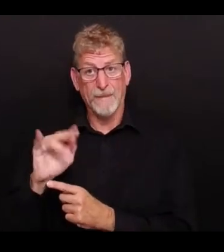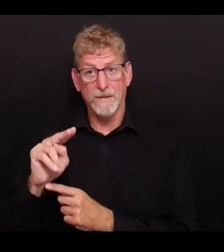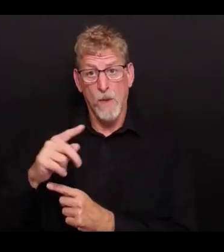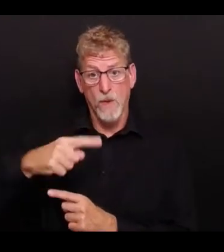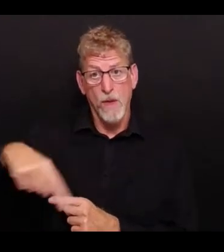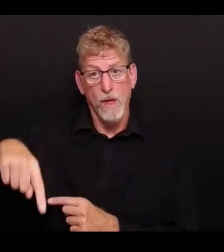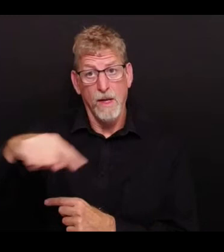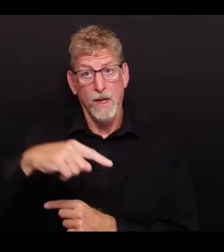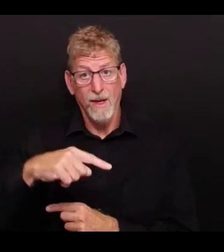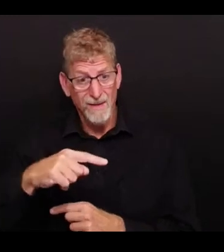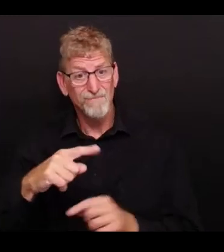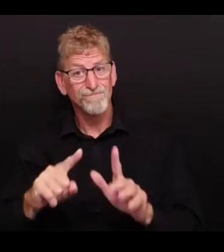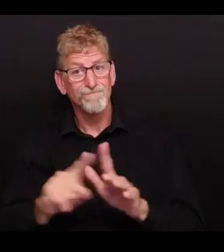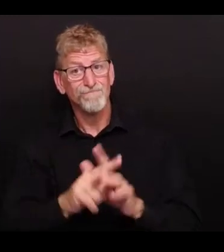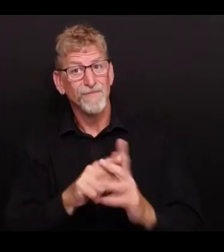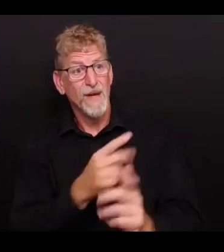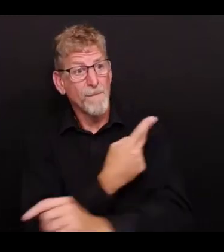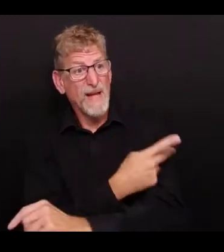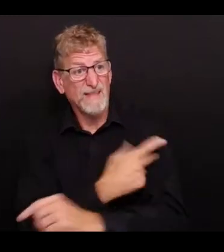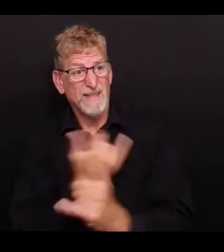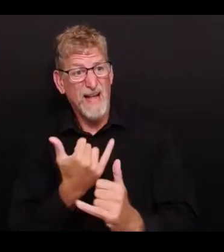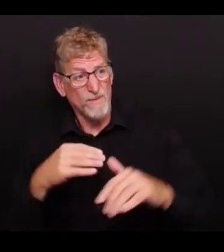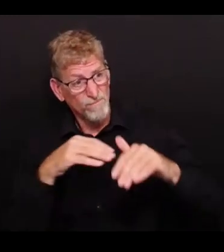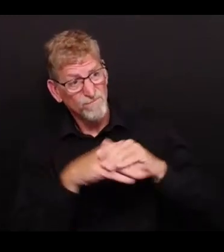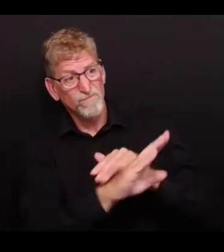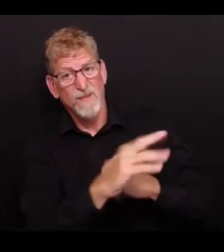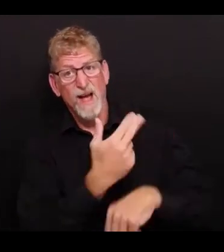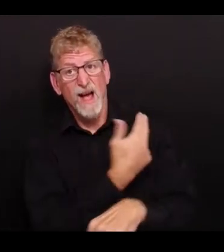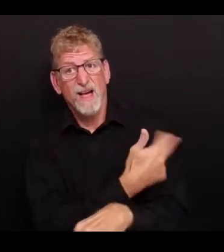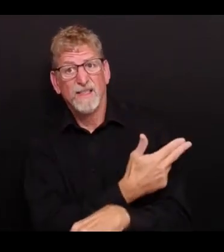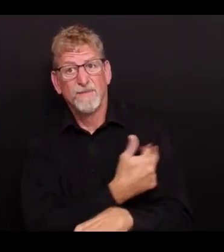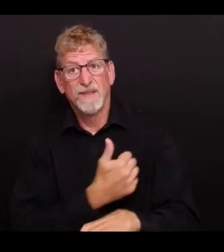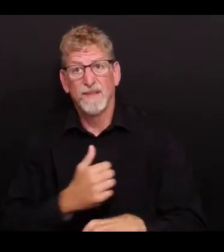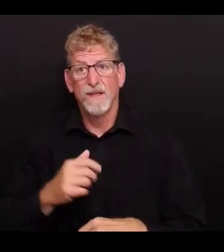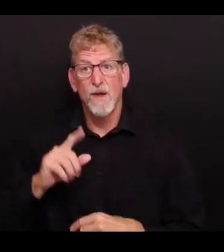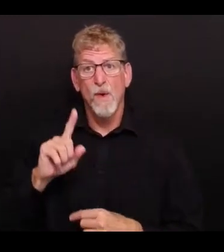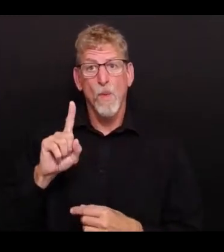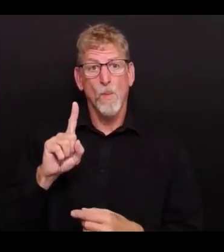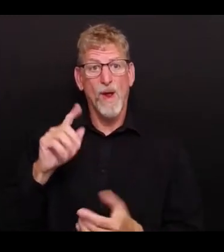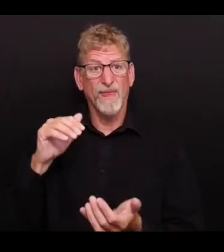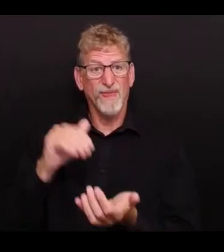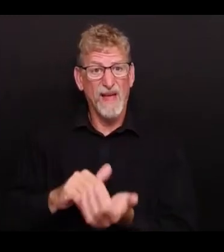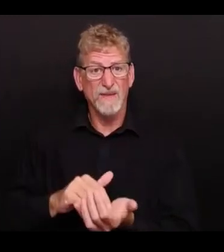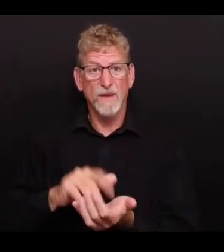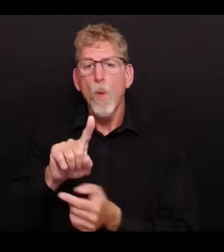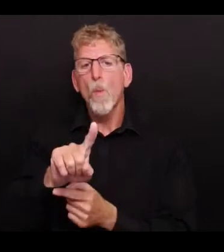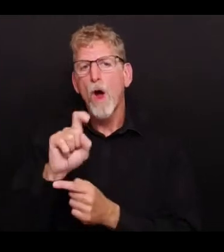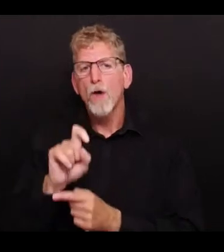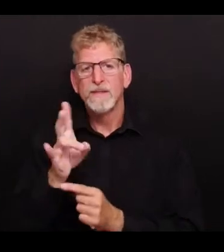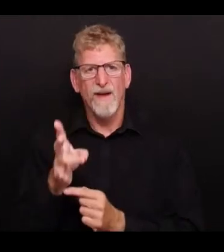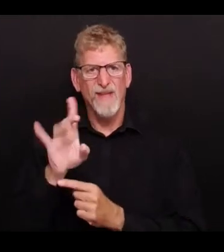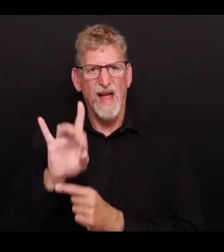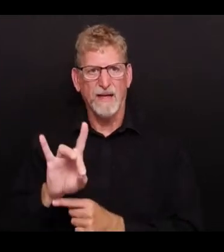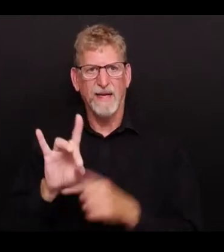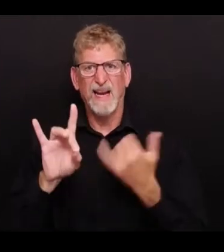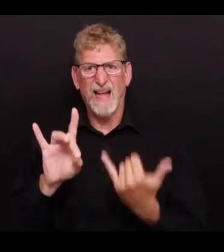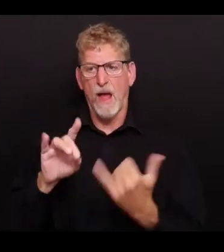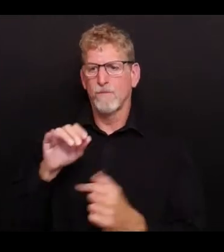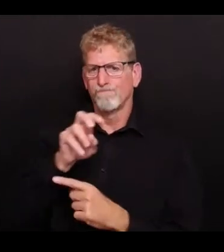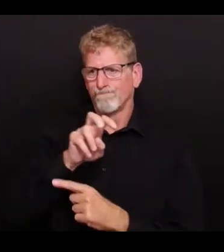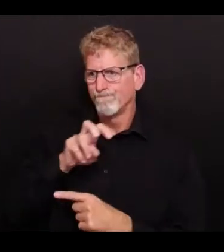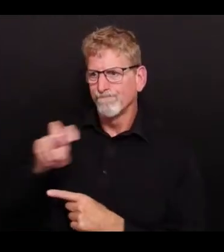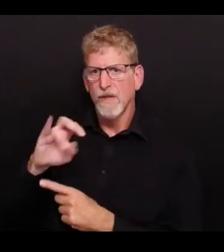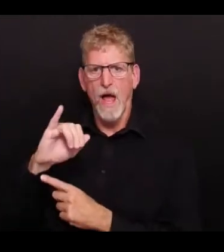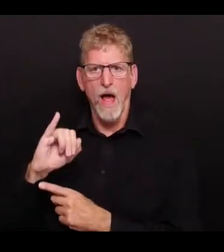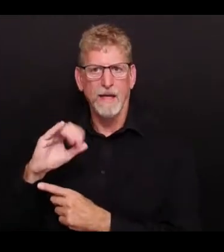hospital as of yesterday, including 178 in the ICU. Hospital admissions are fairly stable compared to last